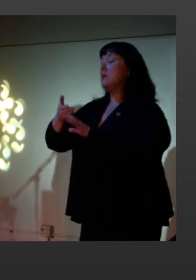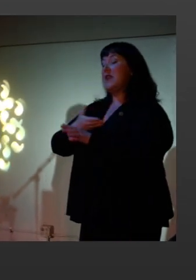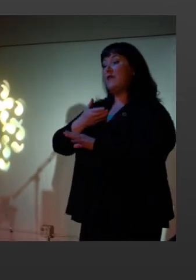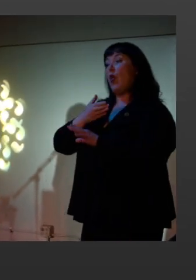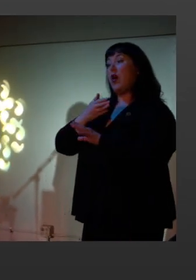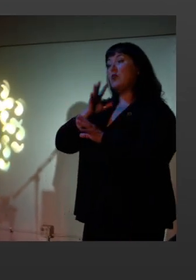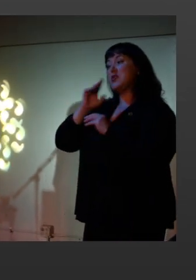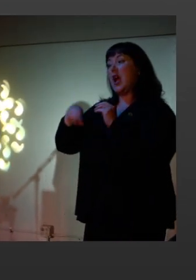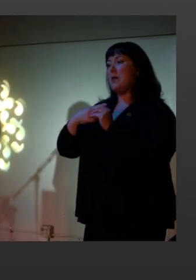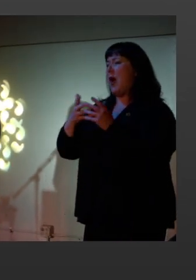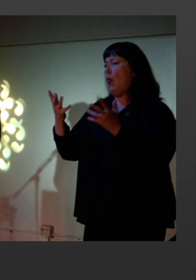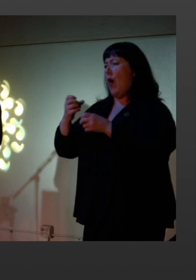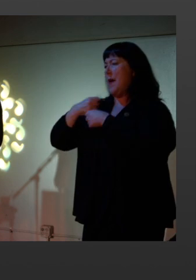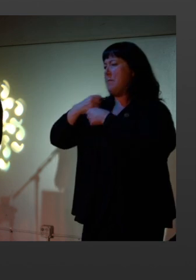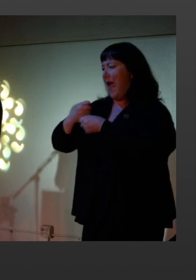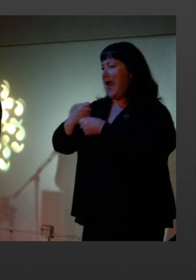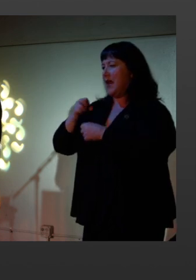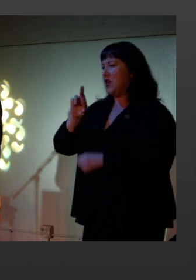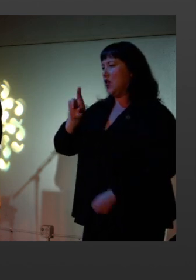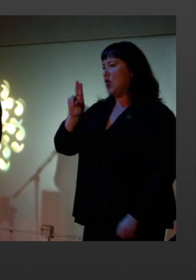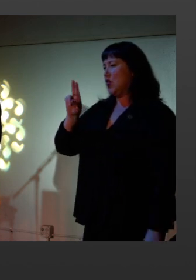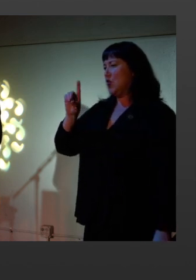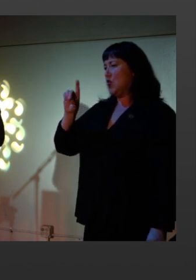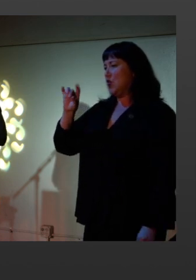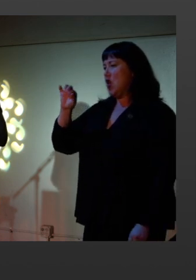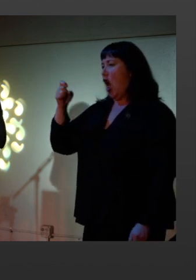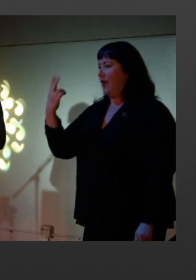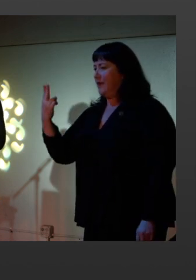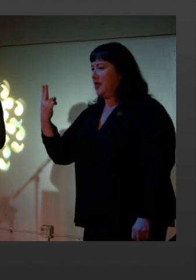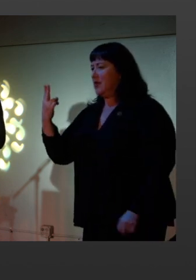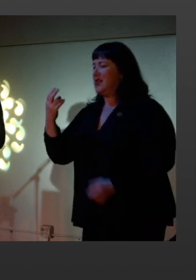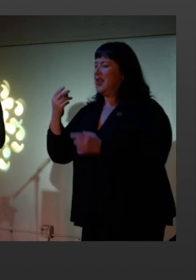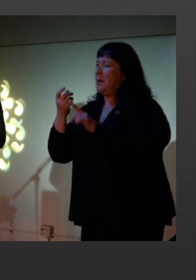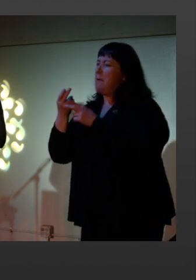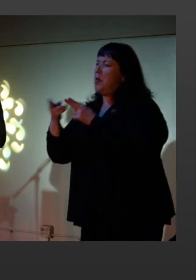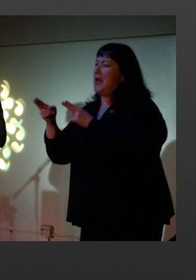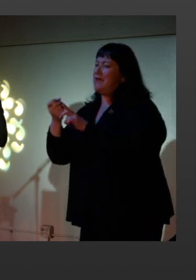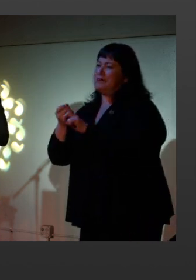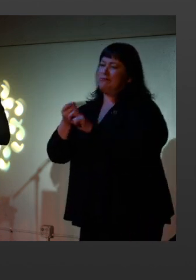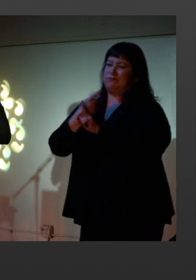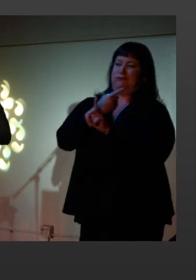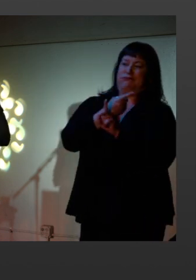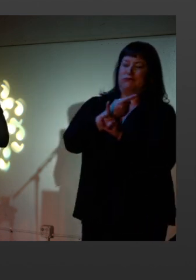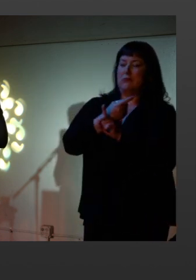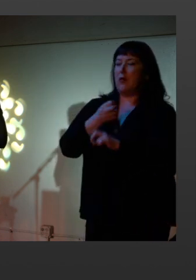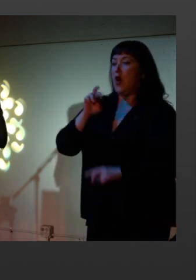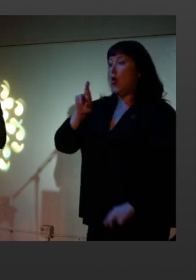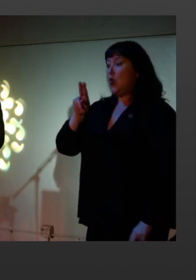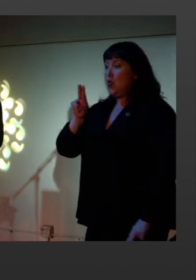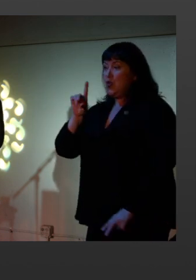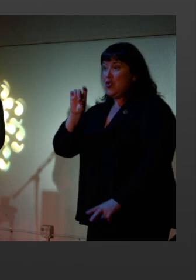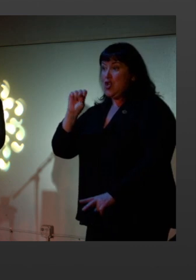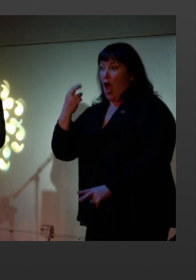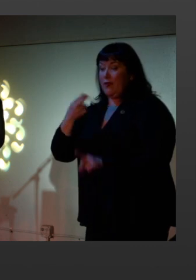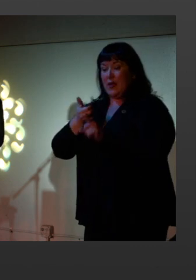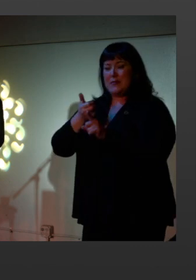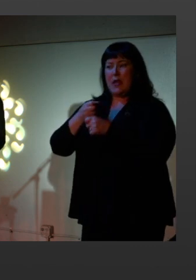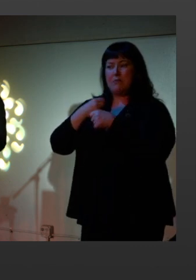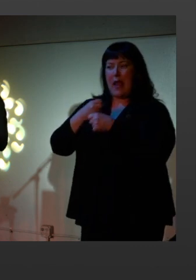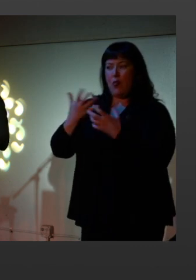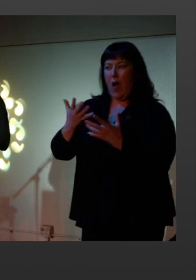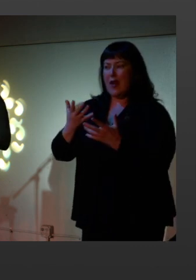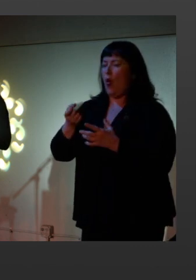what made Rudolf, let's take a brief detour into what Rudolf made, or rather, what